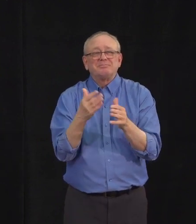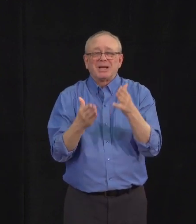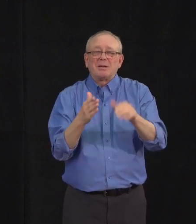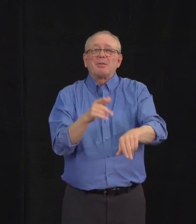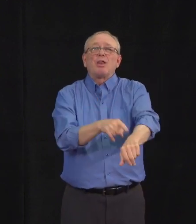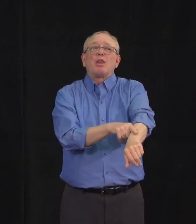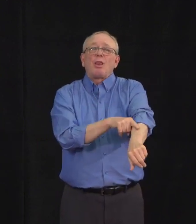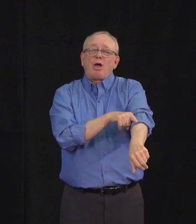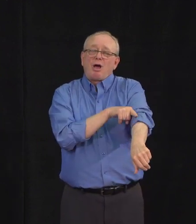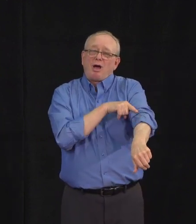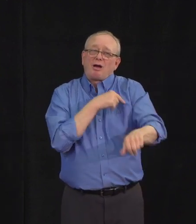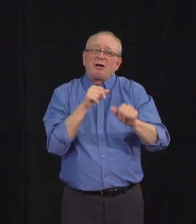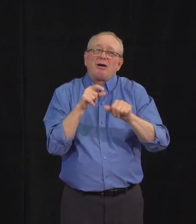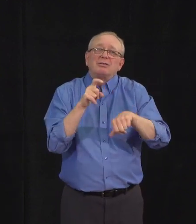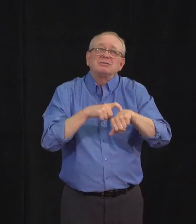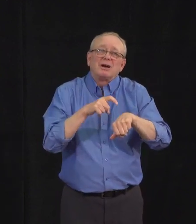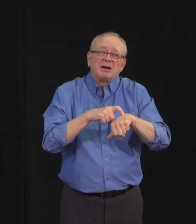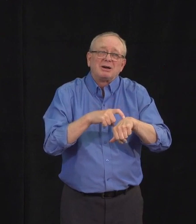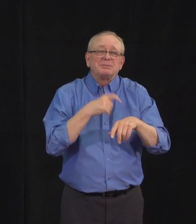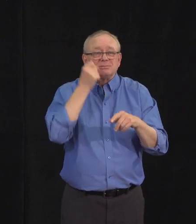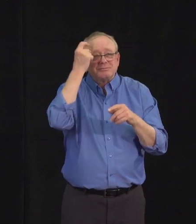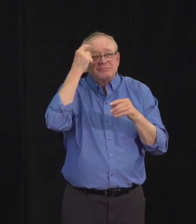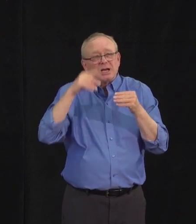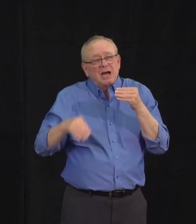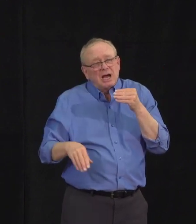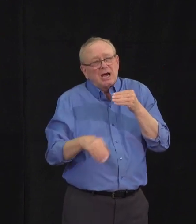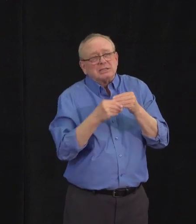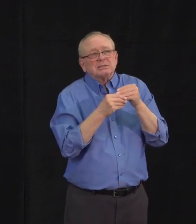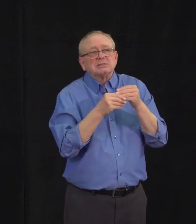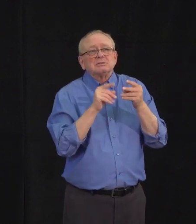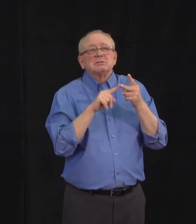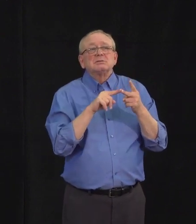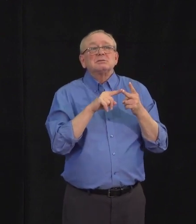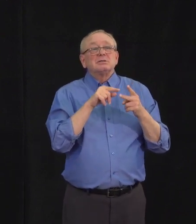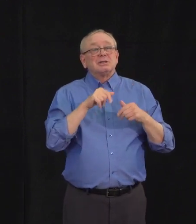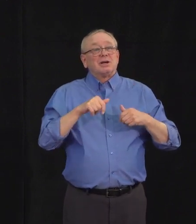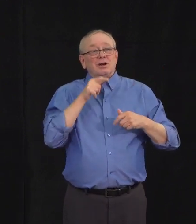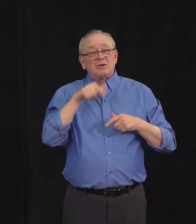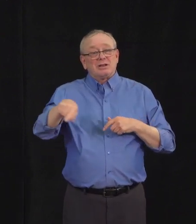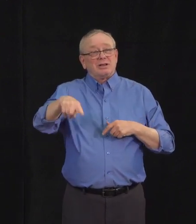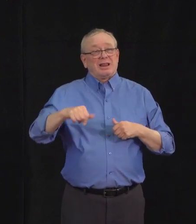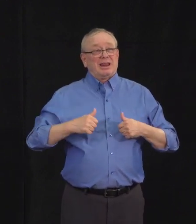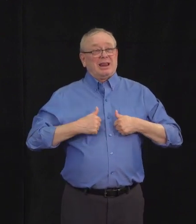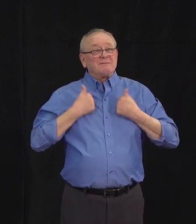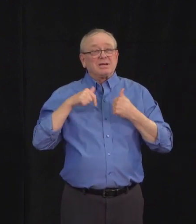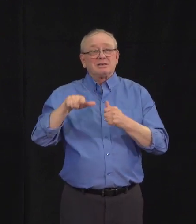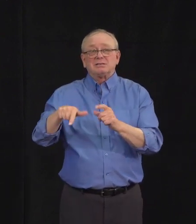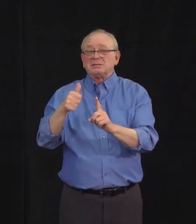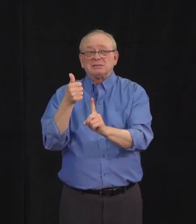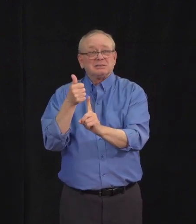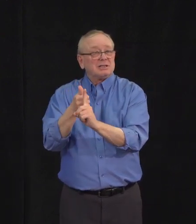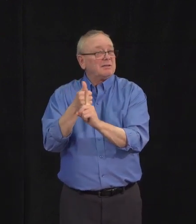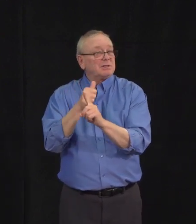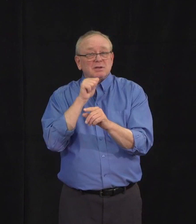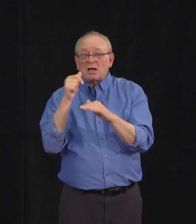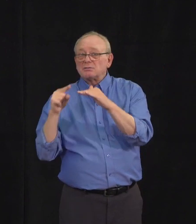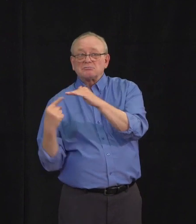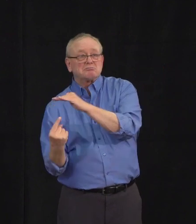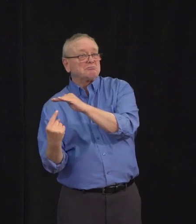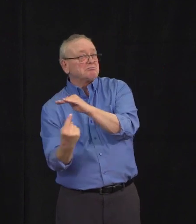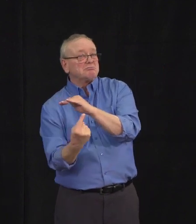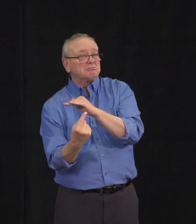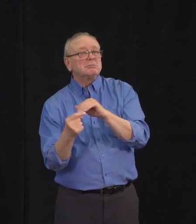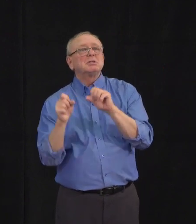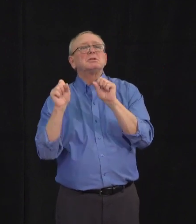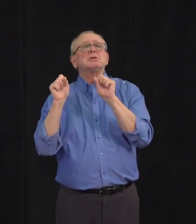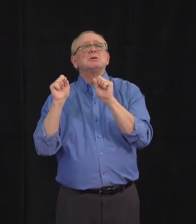allow residents of these facilities who are not in isolation to enjoy outdoor visits with a designated essential visitor and one